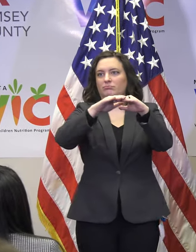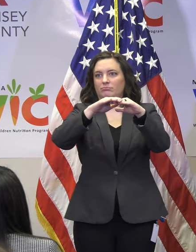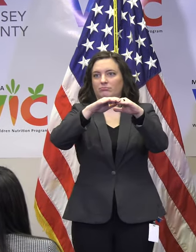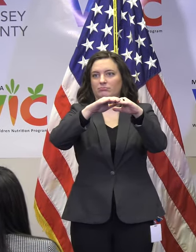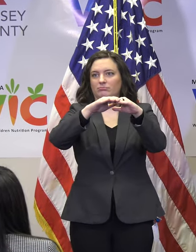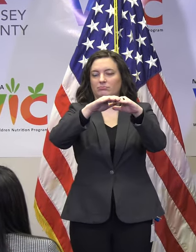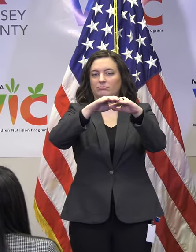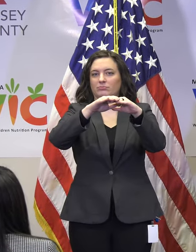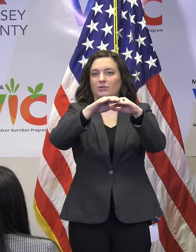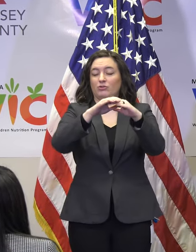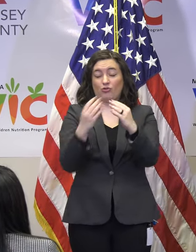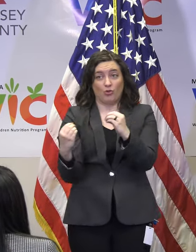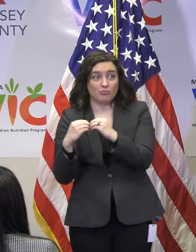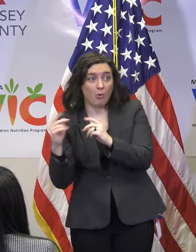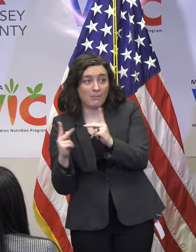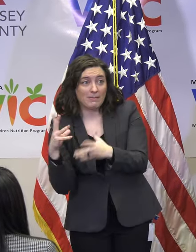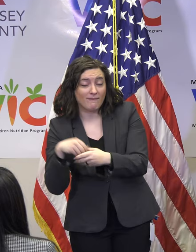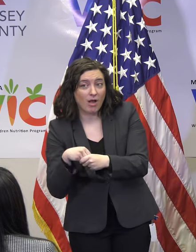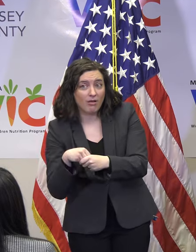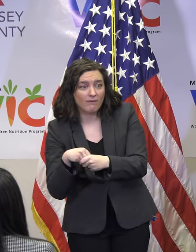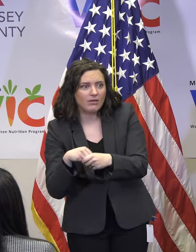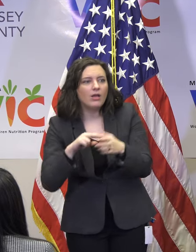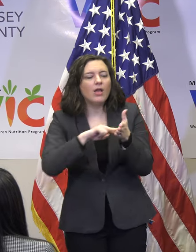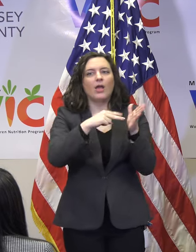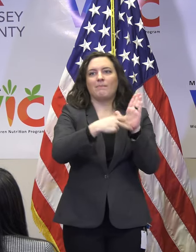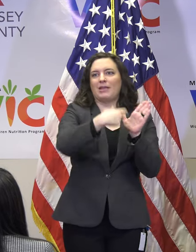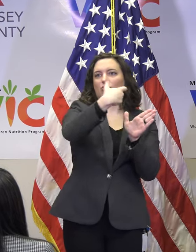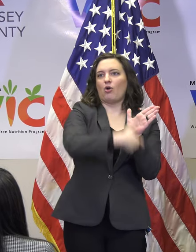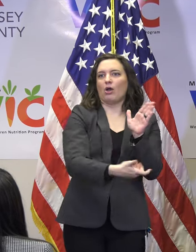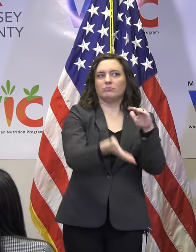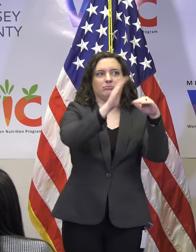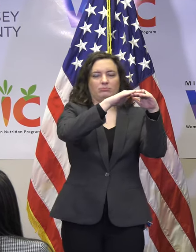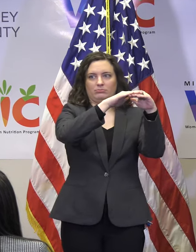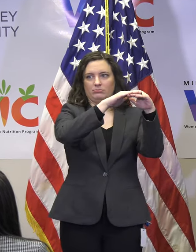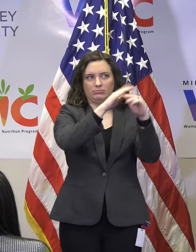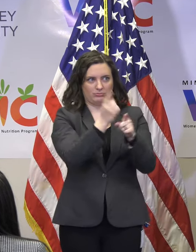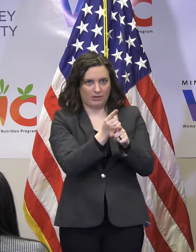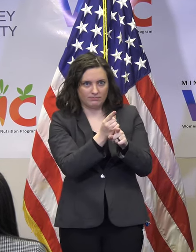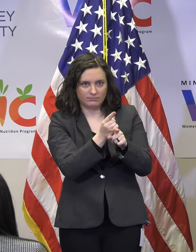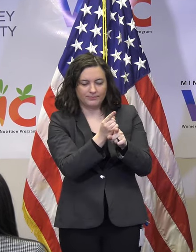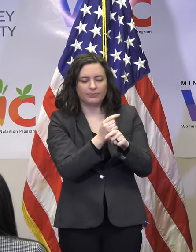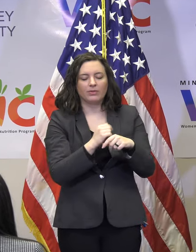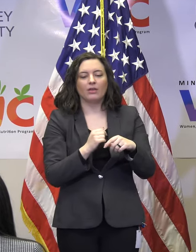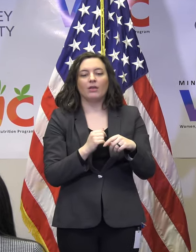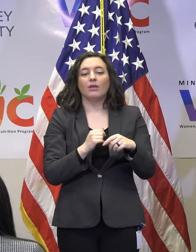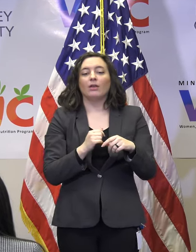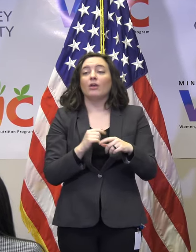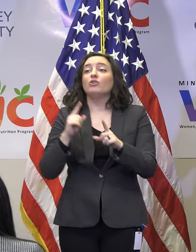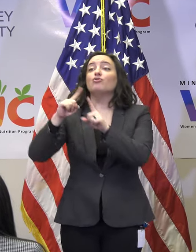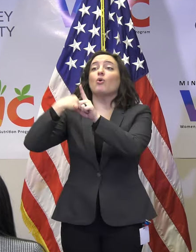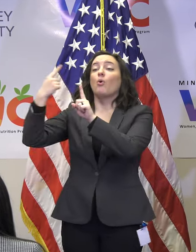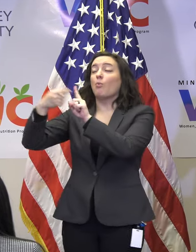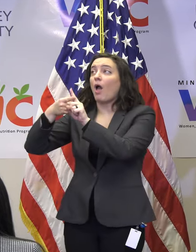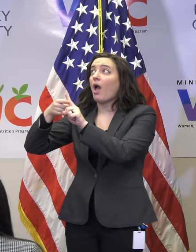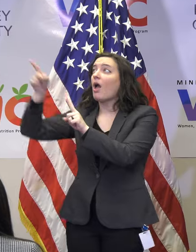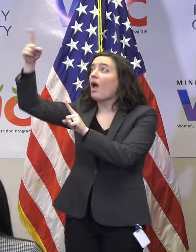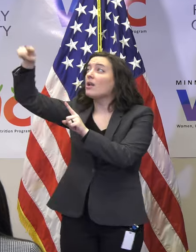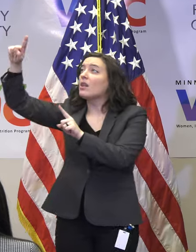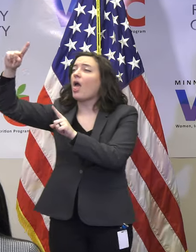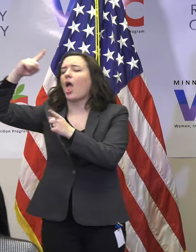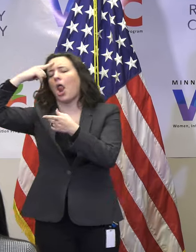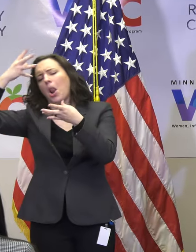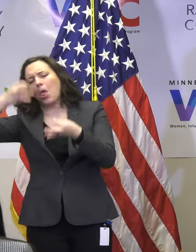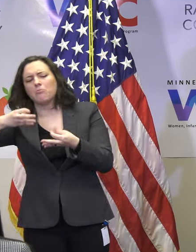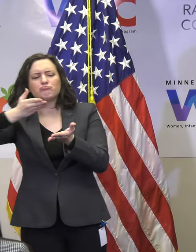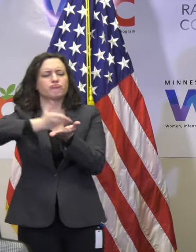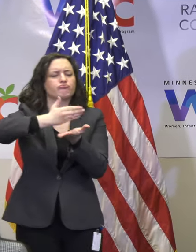cost of WIC is a bit more expensive. So when they allocate the resource and they say